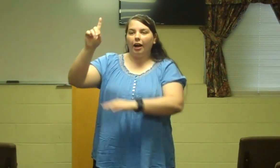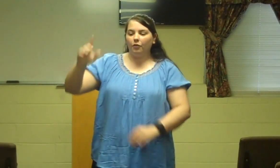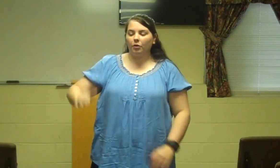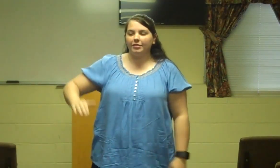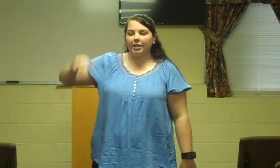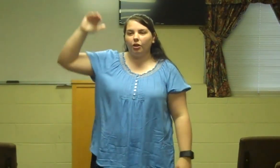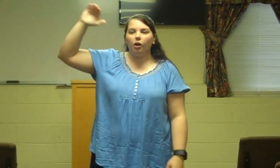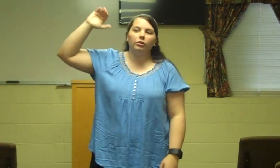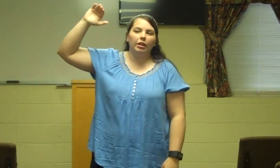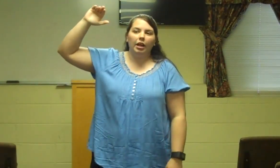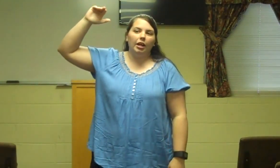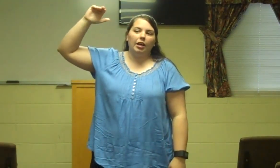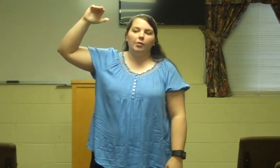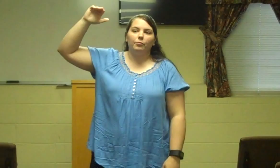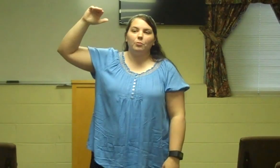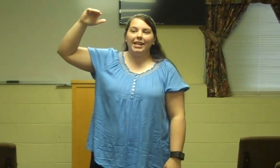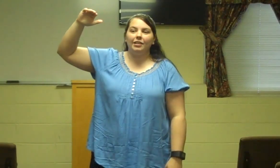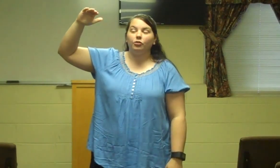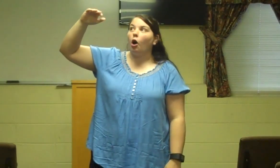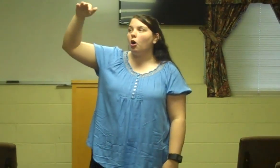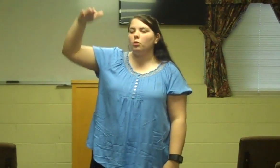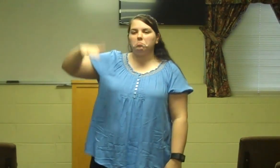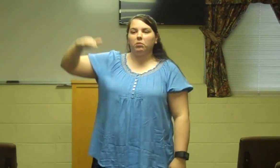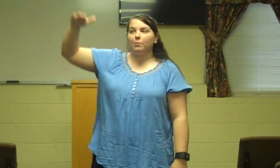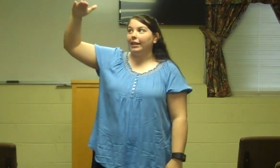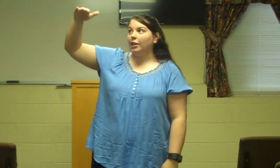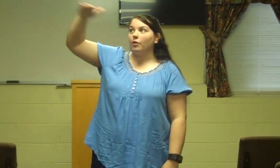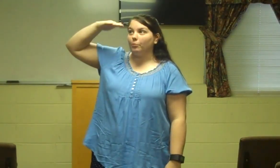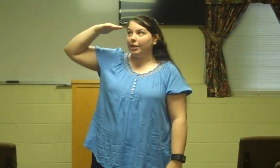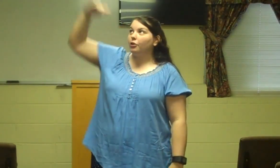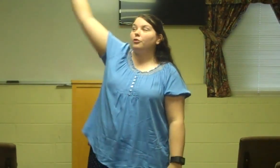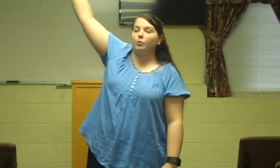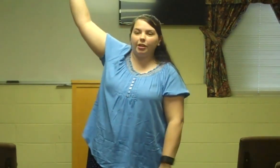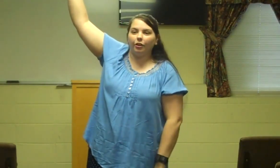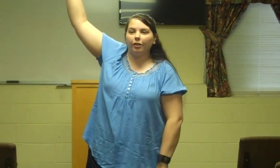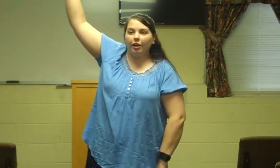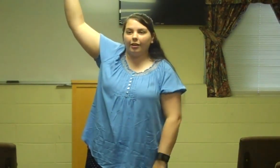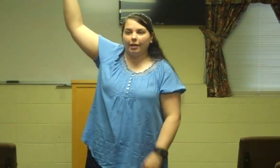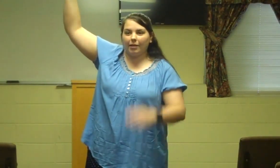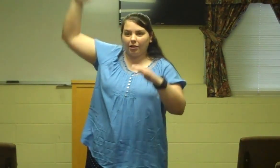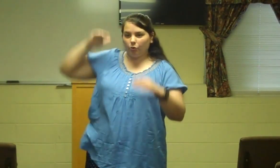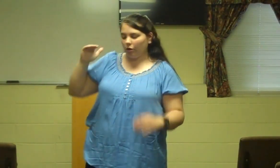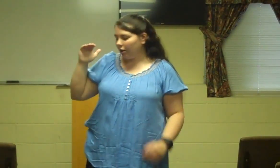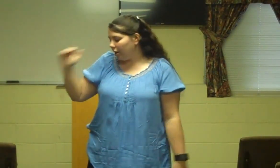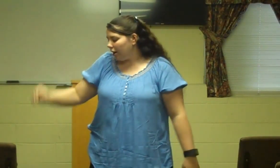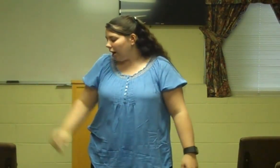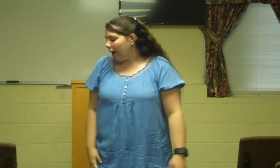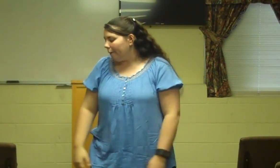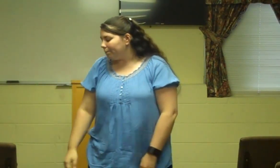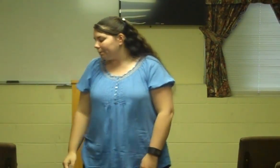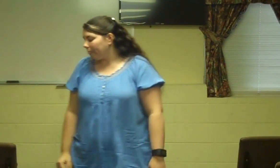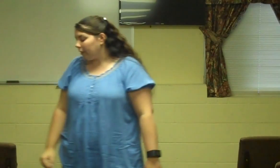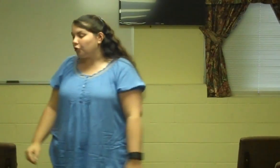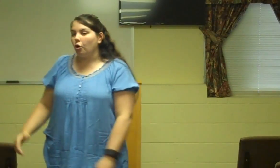however you want to sign tall. For me, tall could be anywhere from here to here, because I'm kind of short.